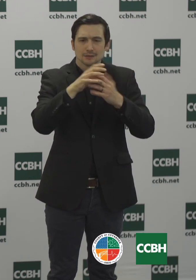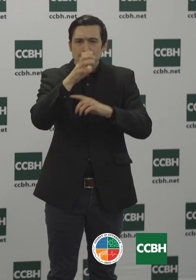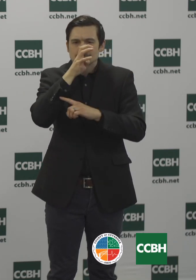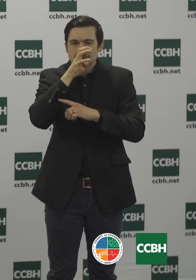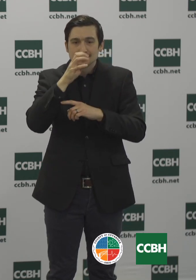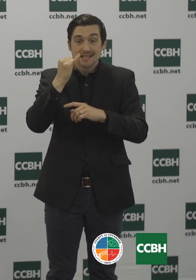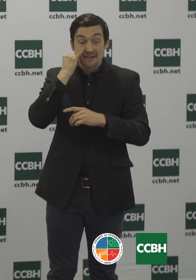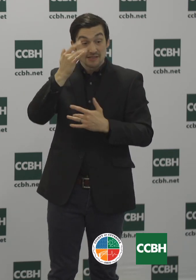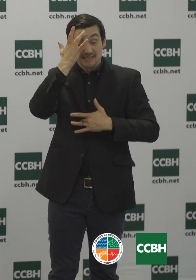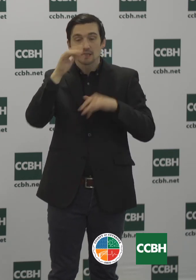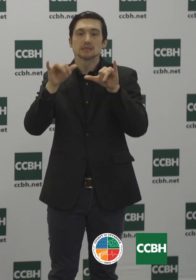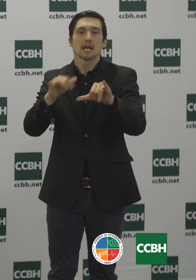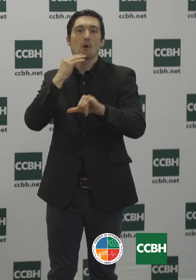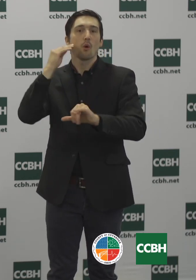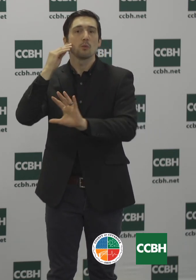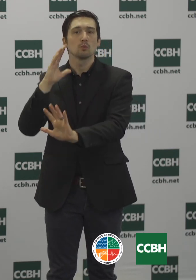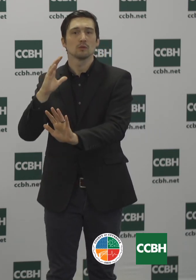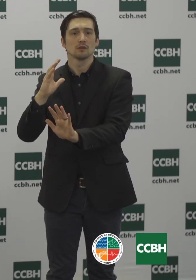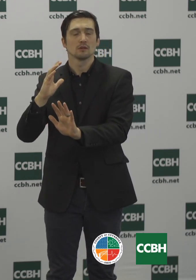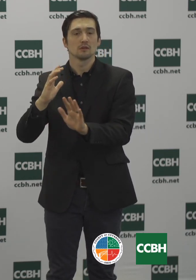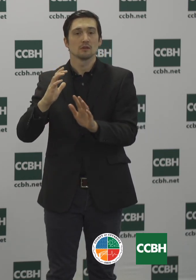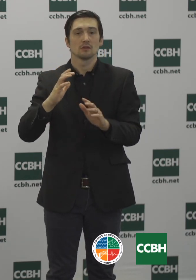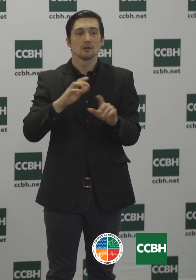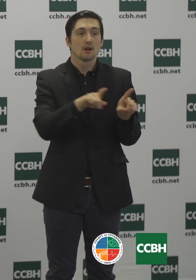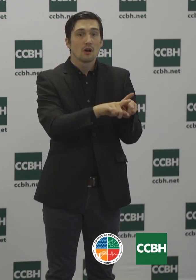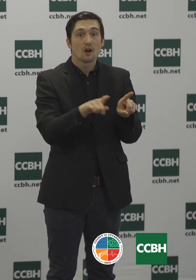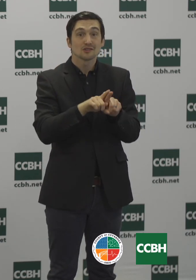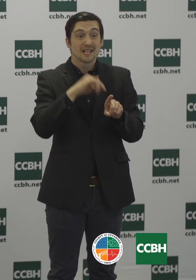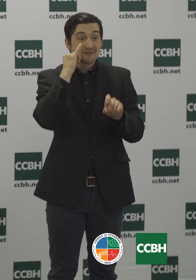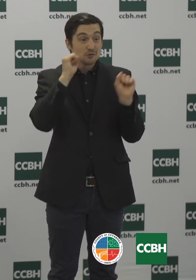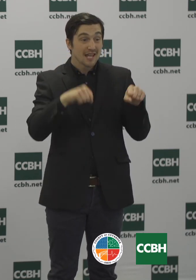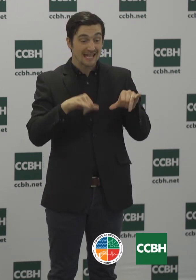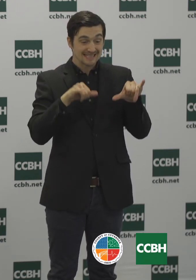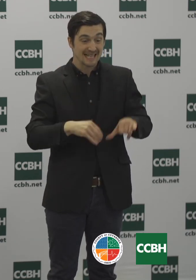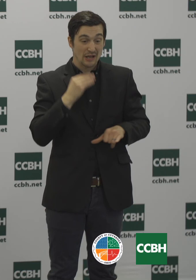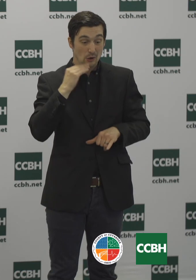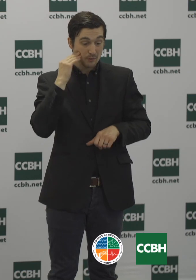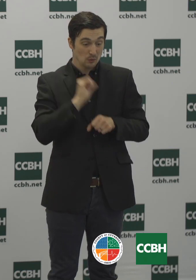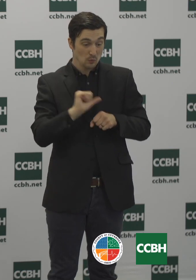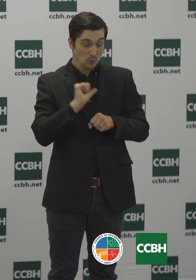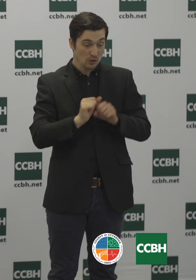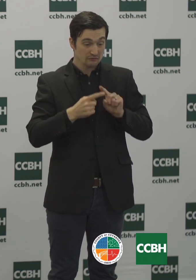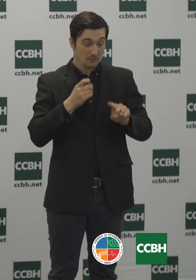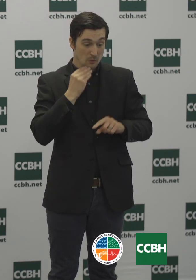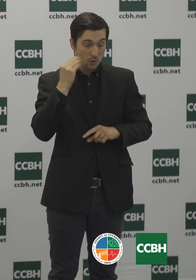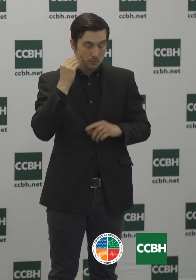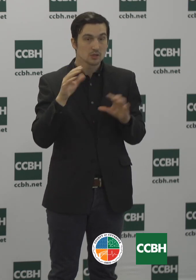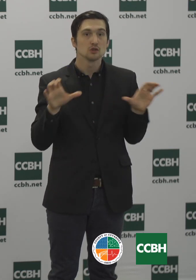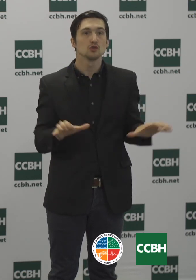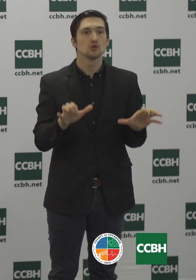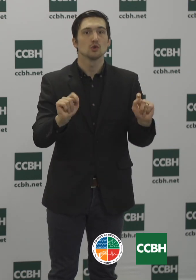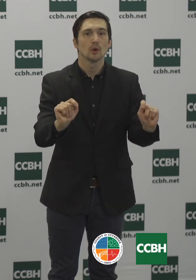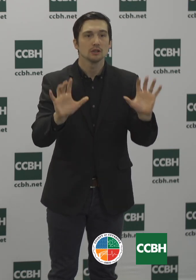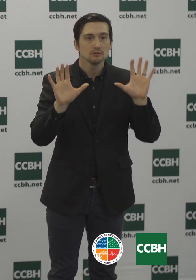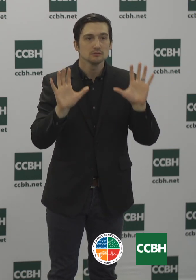home when we're sick, on maintaining remote work opportunities wherever we can. We need to double down on these